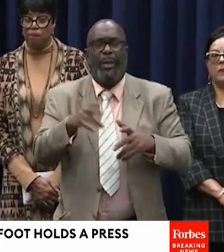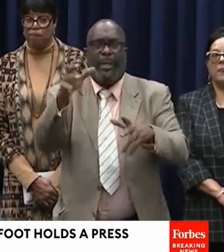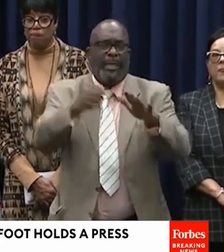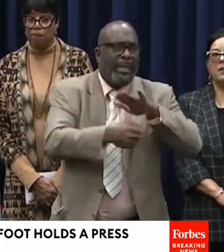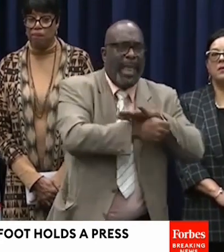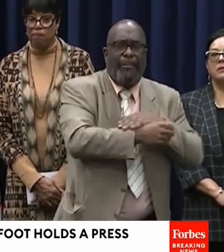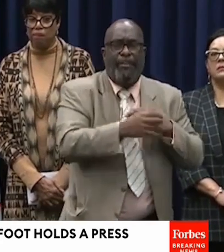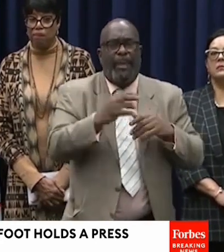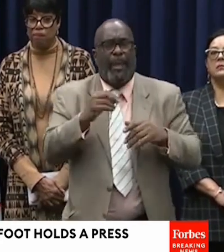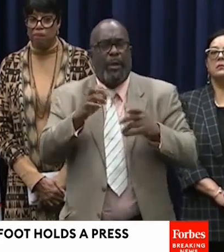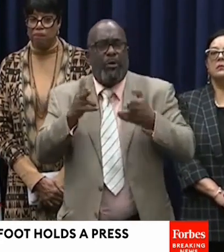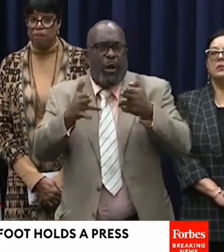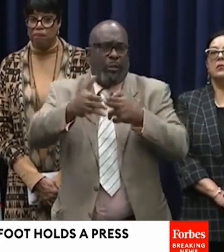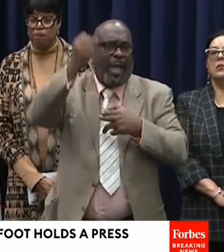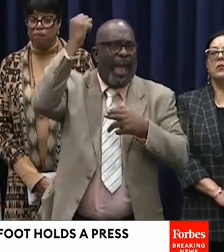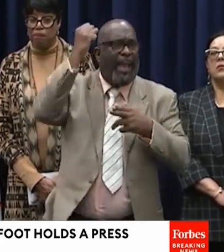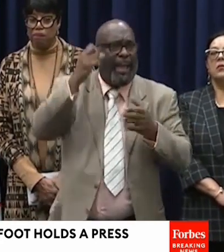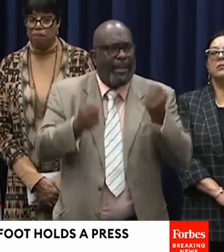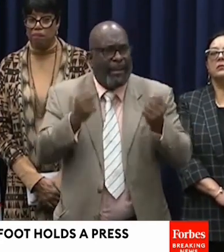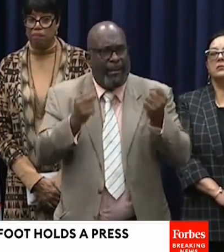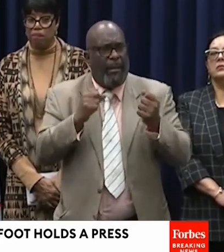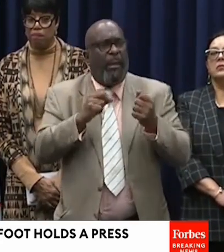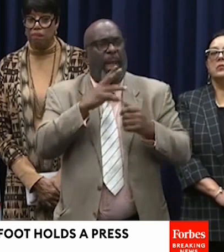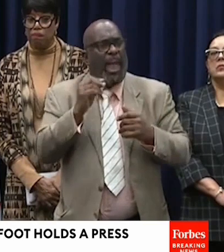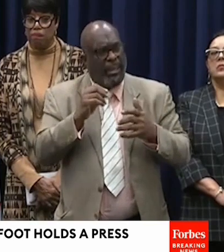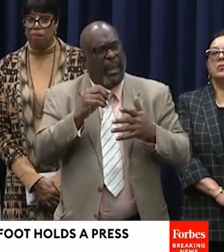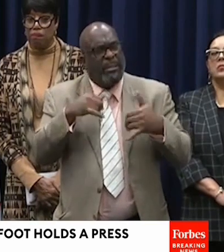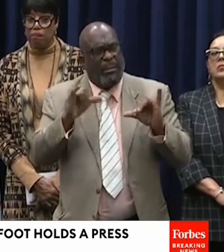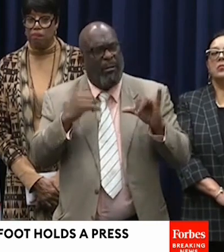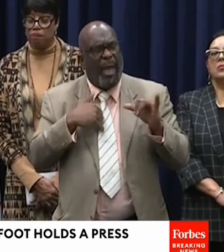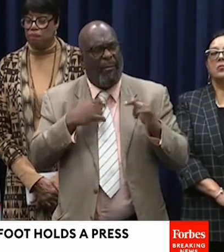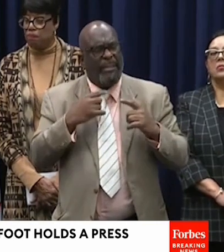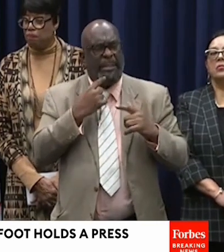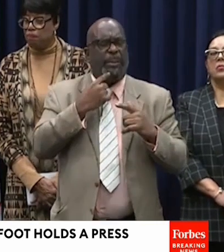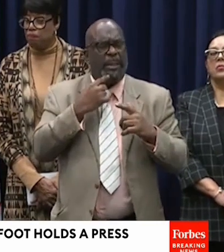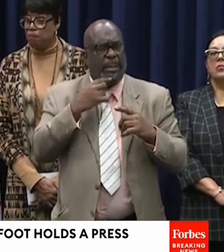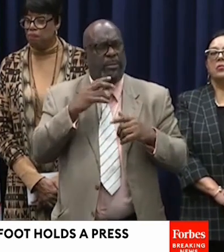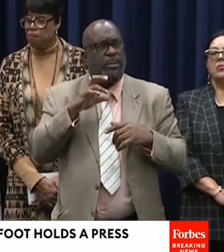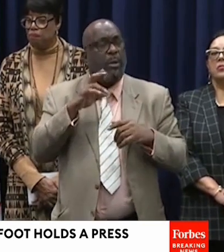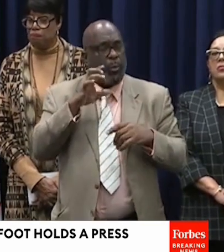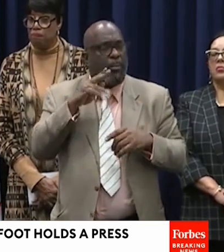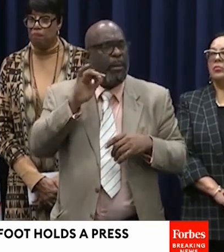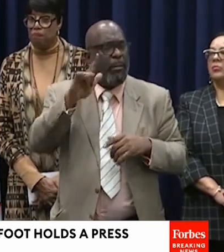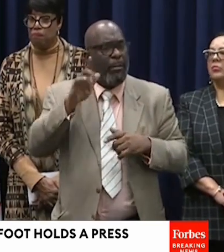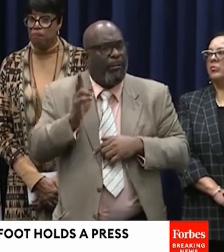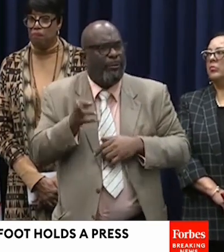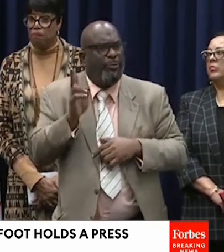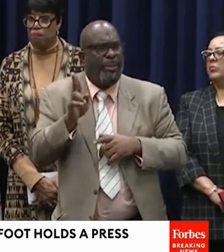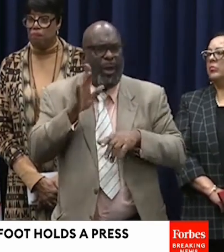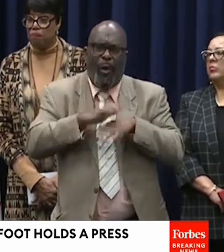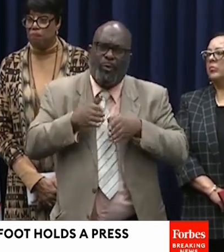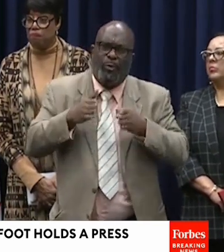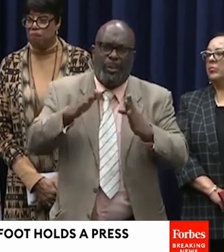of violence, using guns, and have significant criminal histories, getting out on the street through electronic